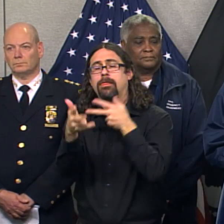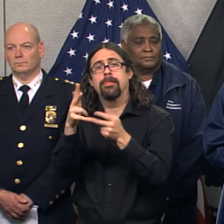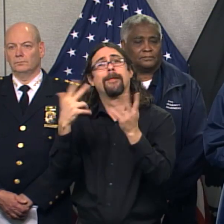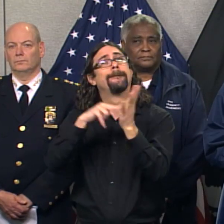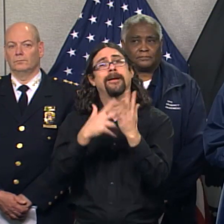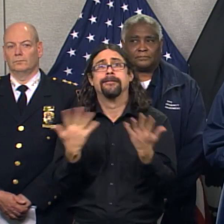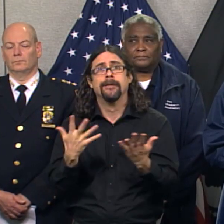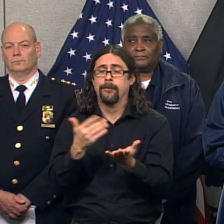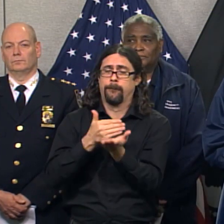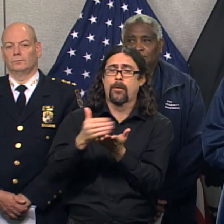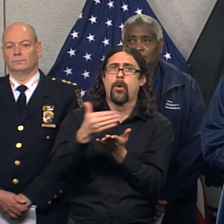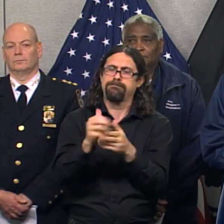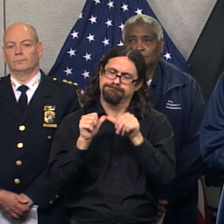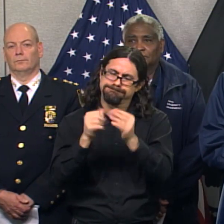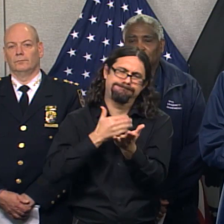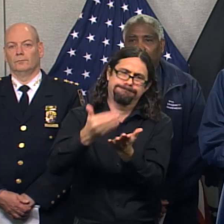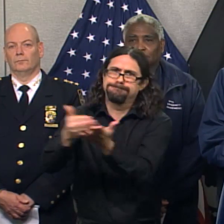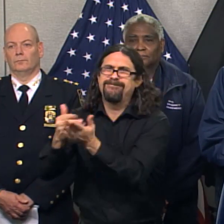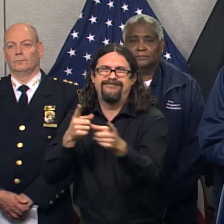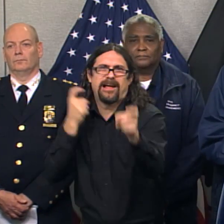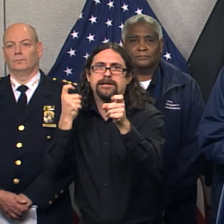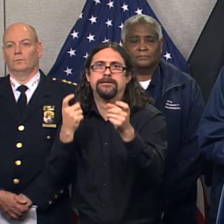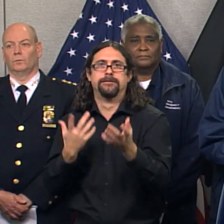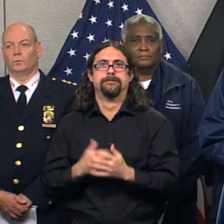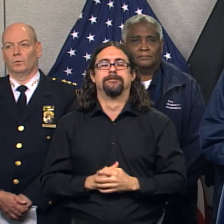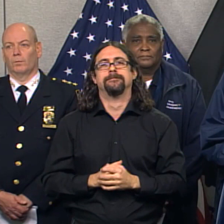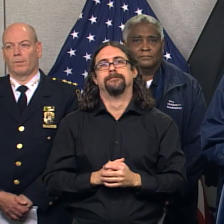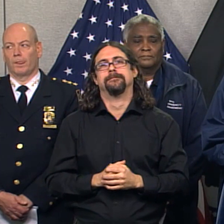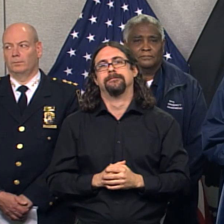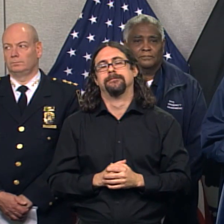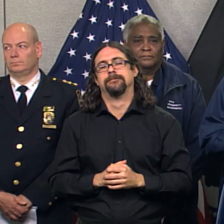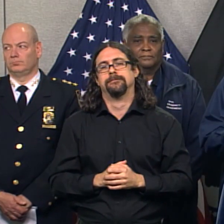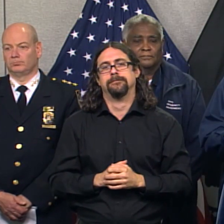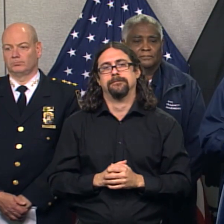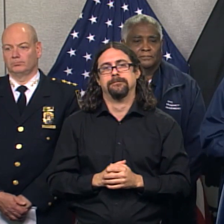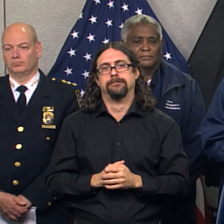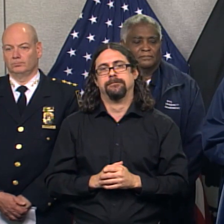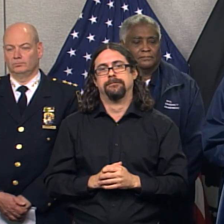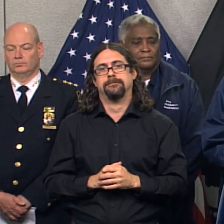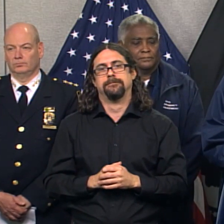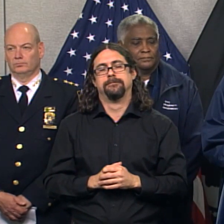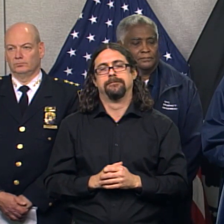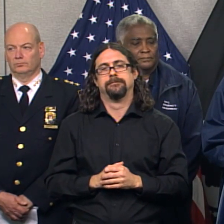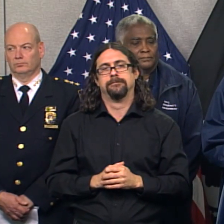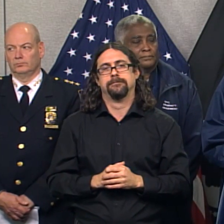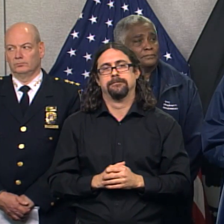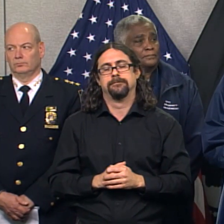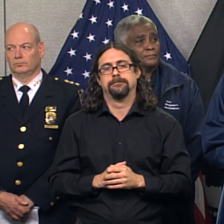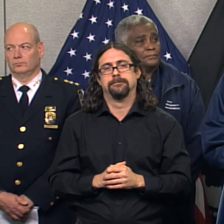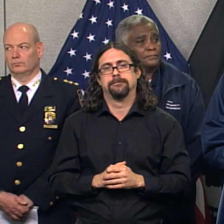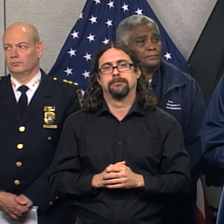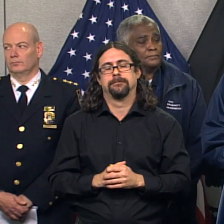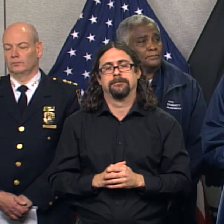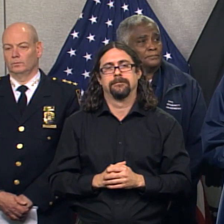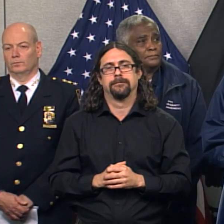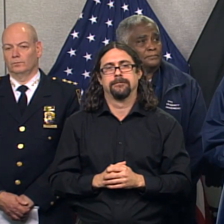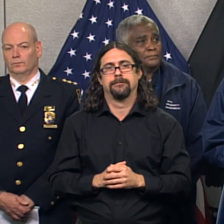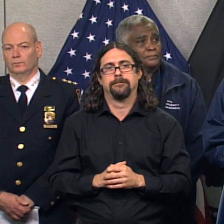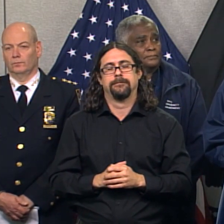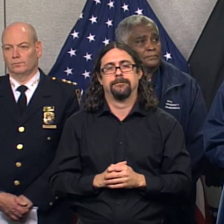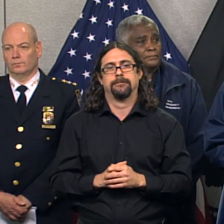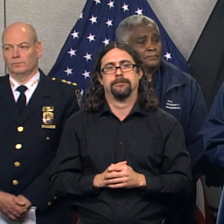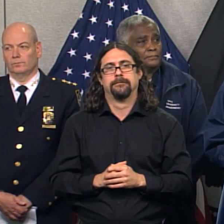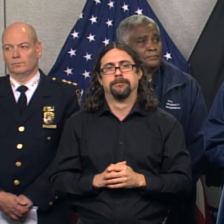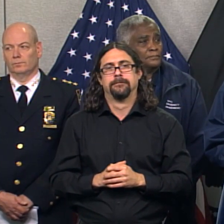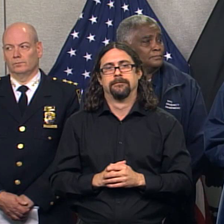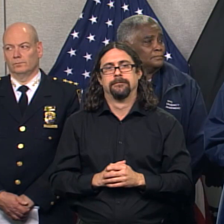literally is not able to pass. That's been a problem in the past. We need people to recognize this is something you got to do for each other and get off the streets and stay